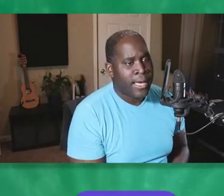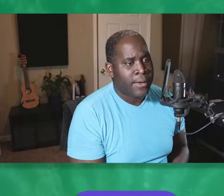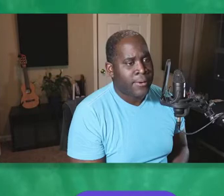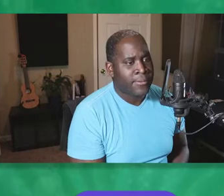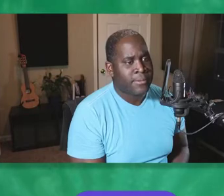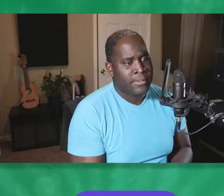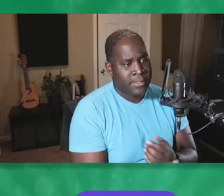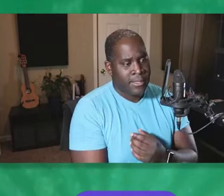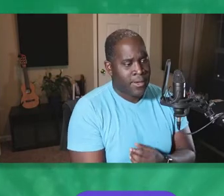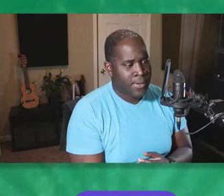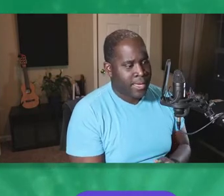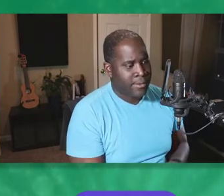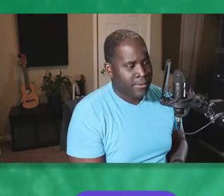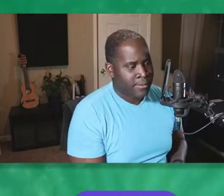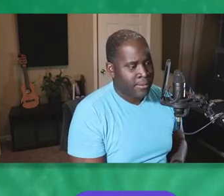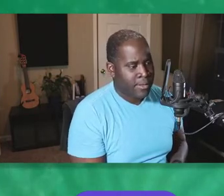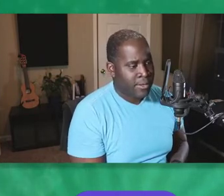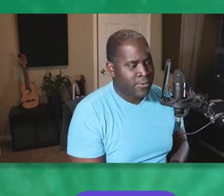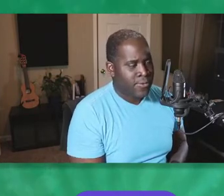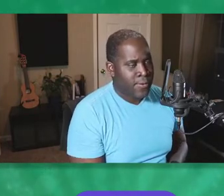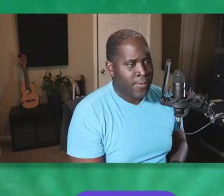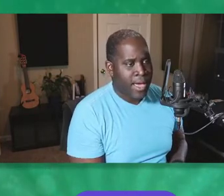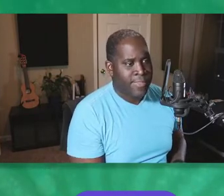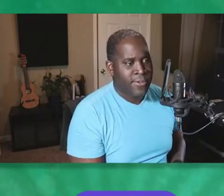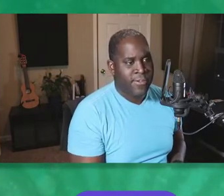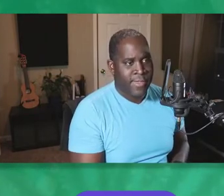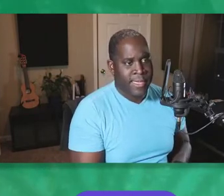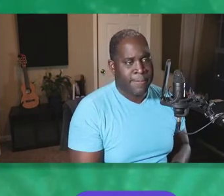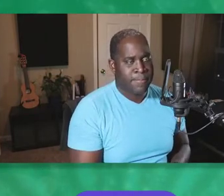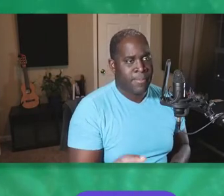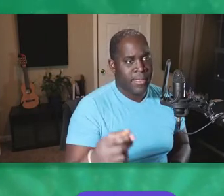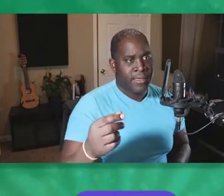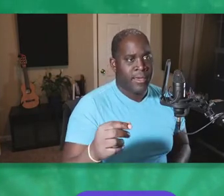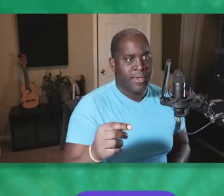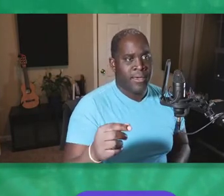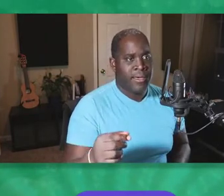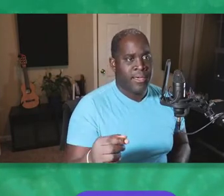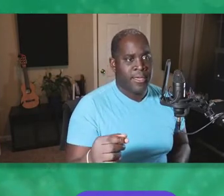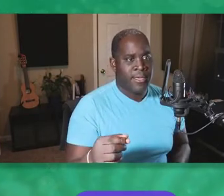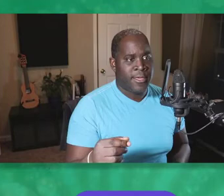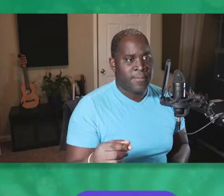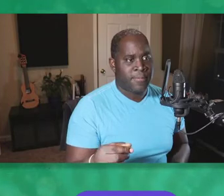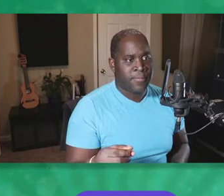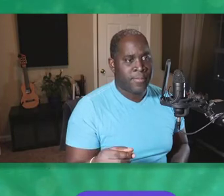Oh. Wow. Okay. So I think she's saying,